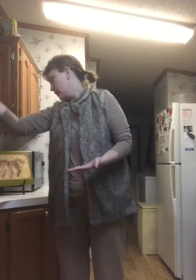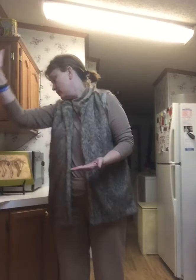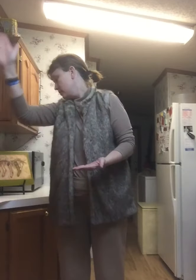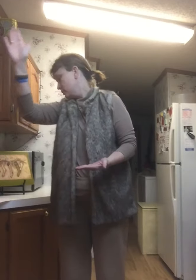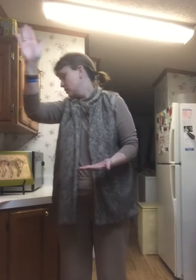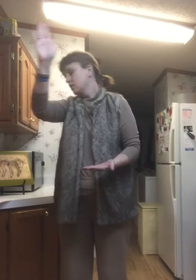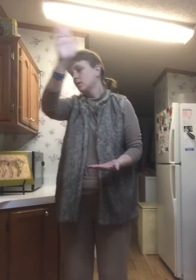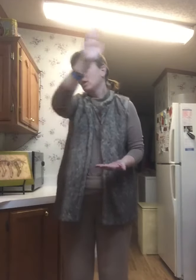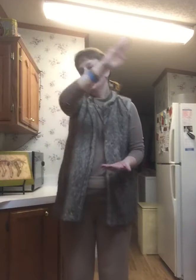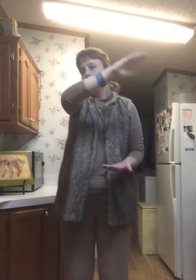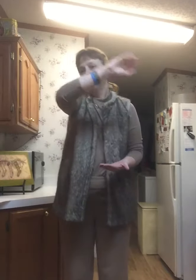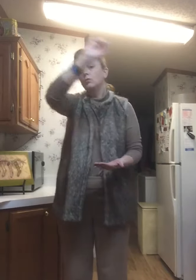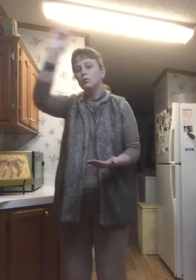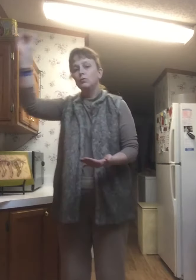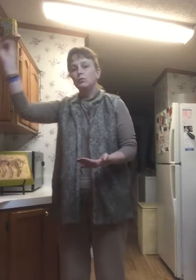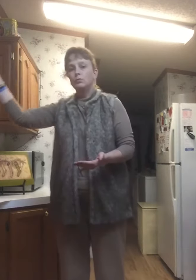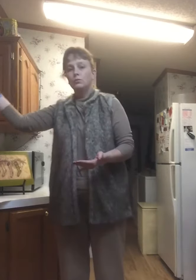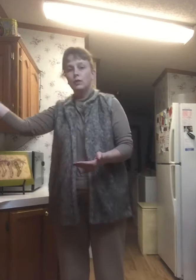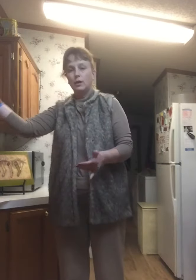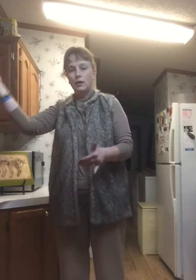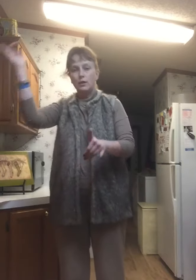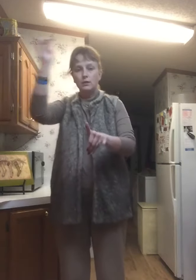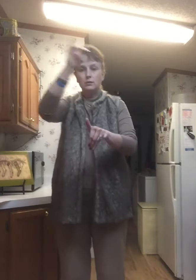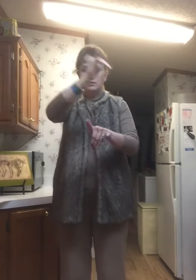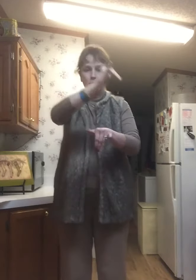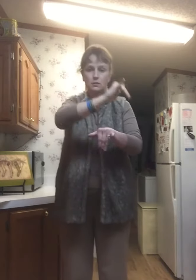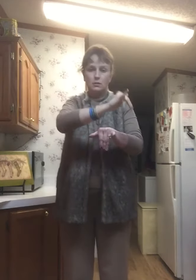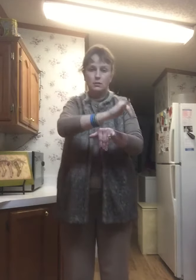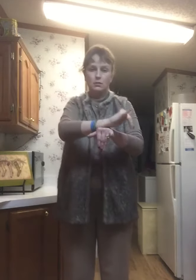divine, oh, night